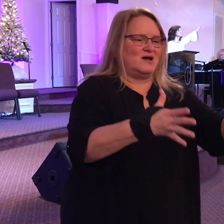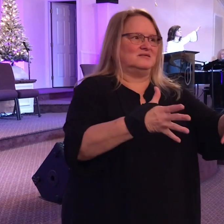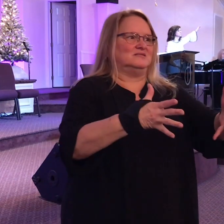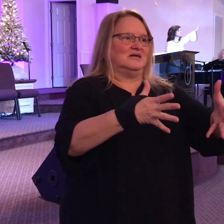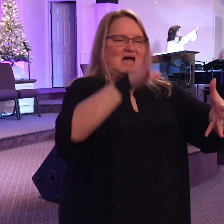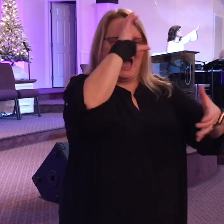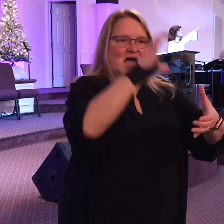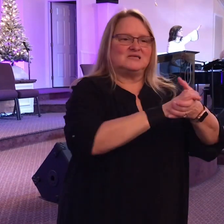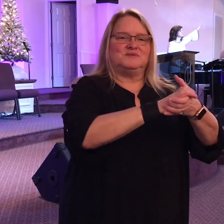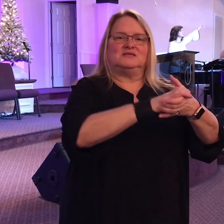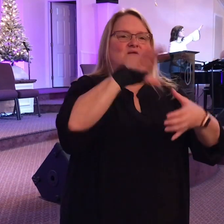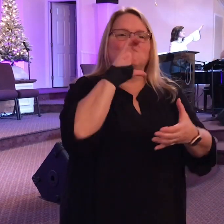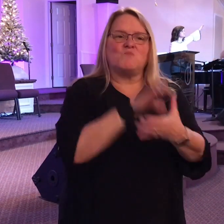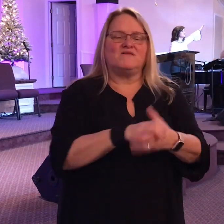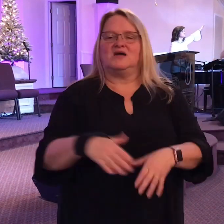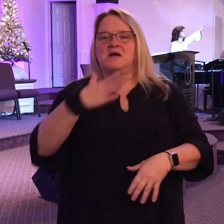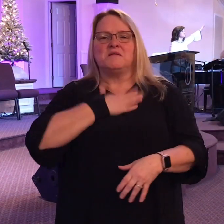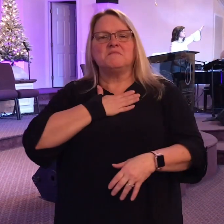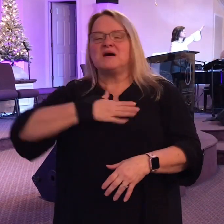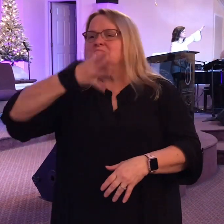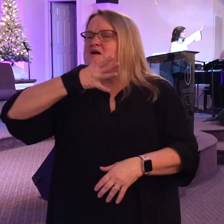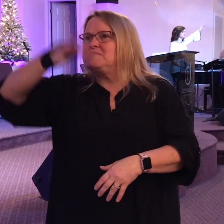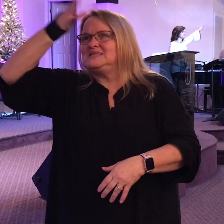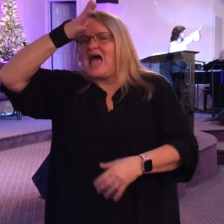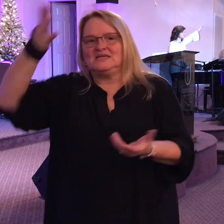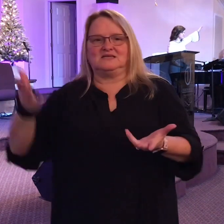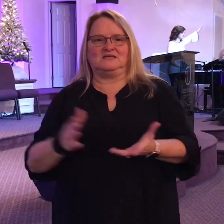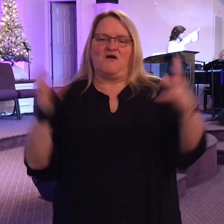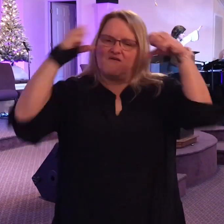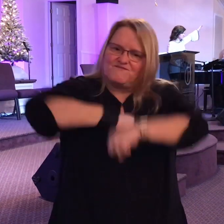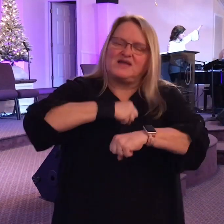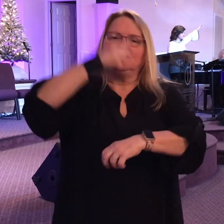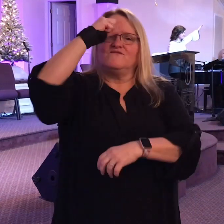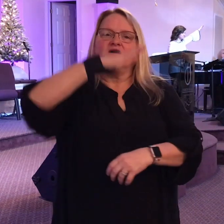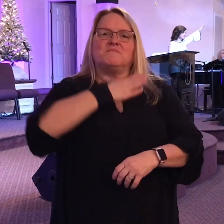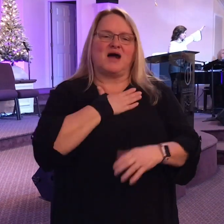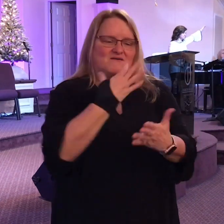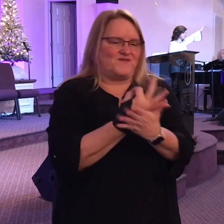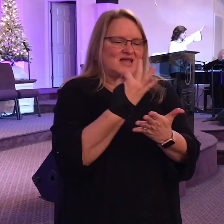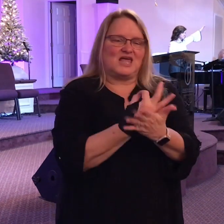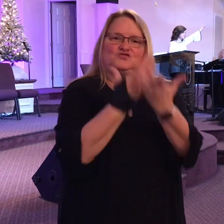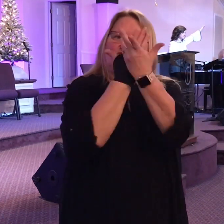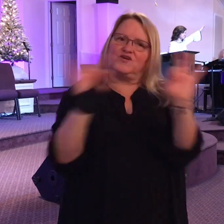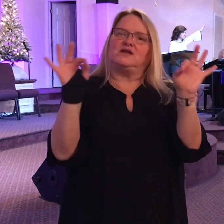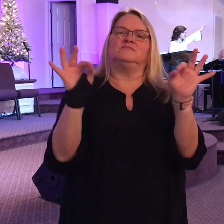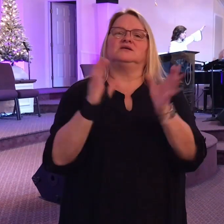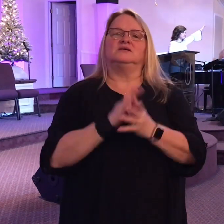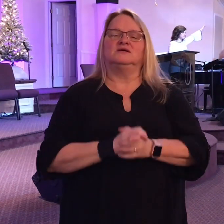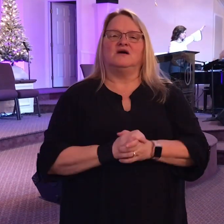lost wife. Fight for my mom and my daddy. Come on, Pastor. Fight for my financial freedom. Amen,